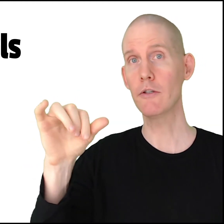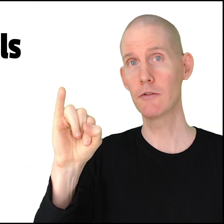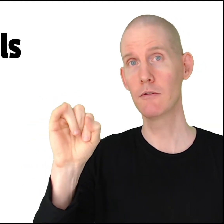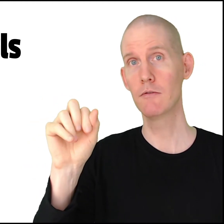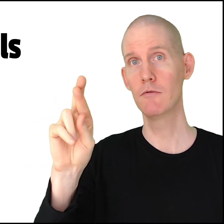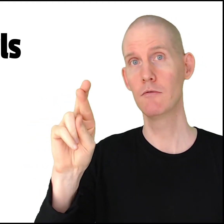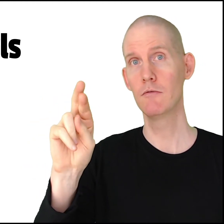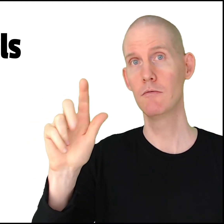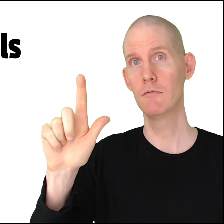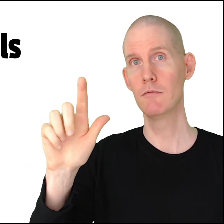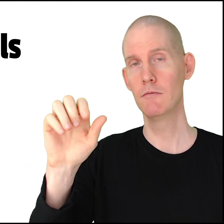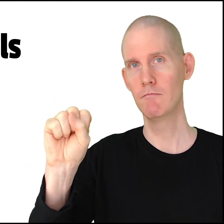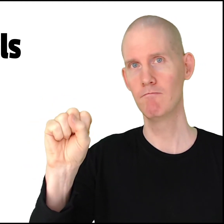girls.